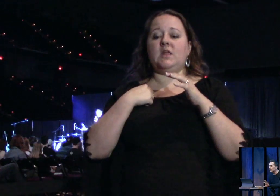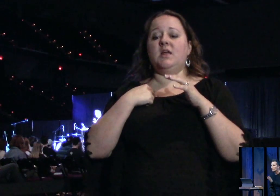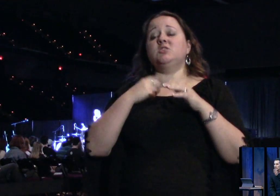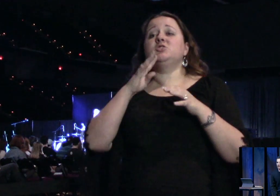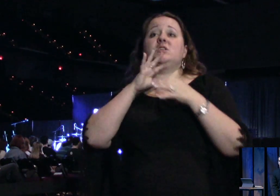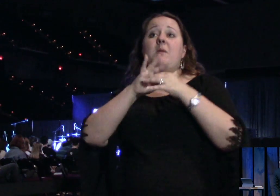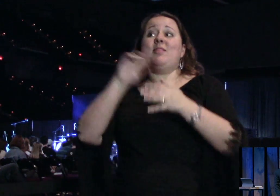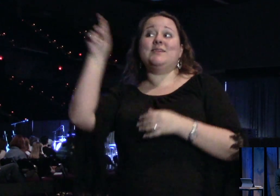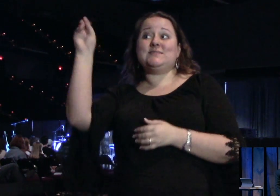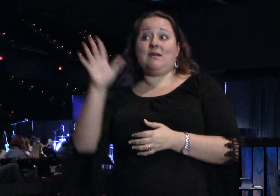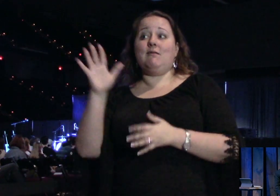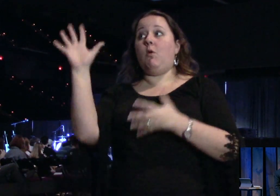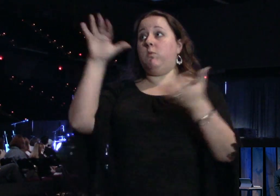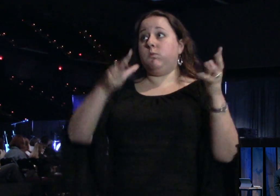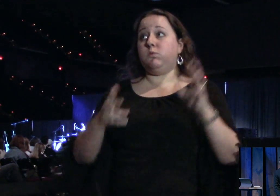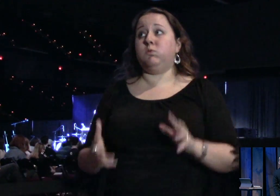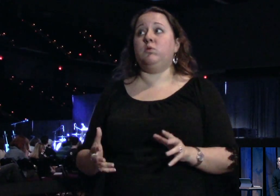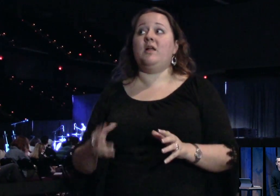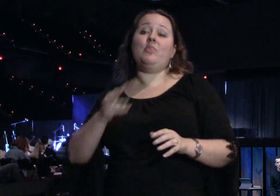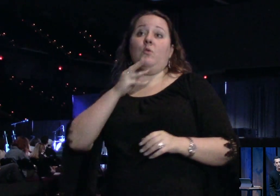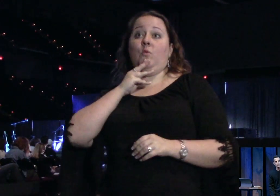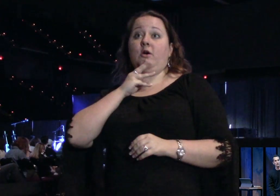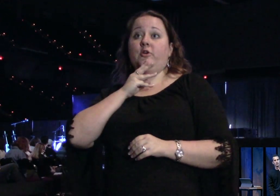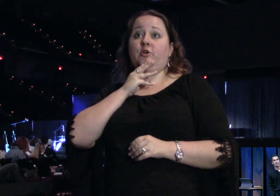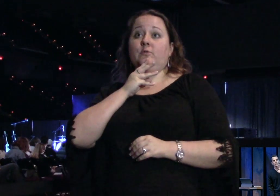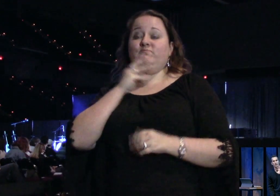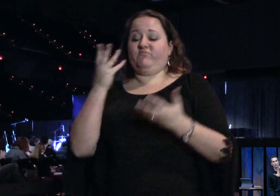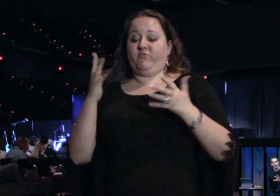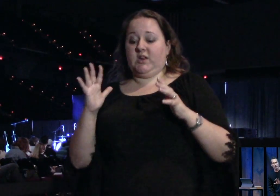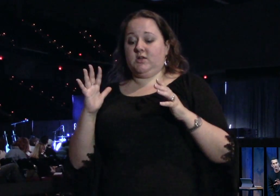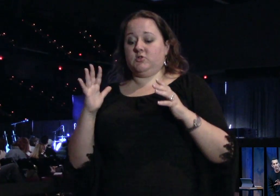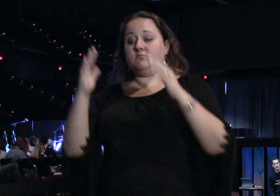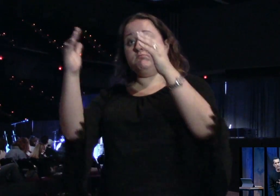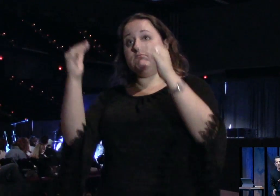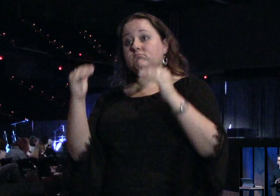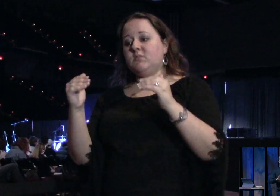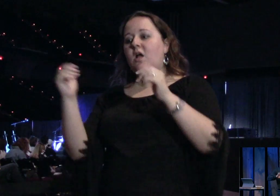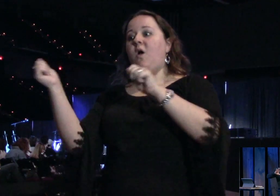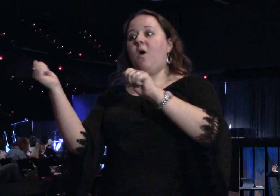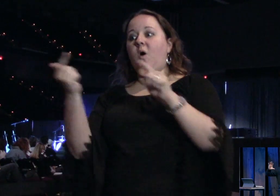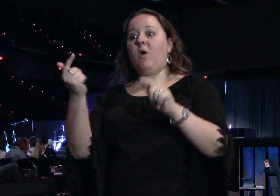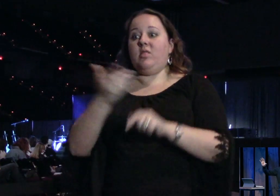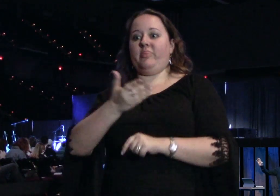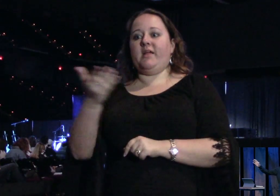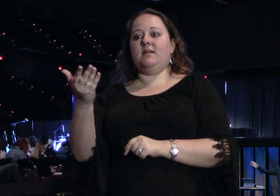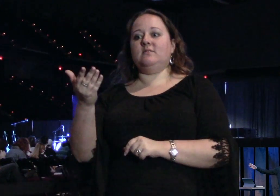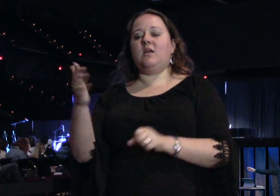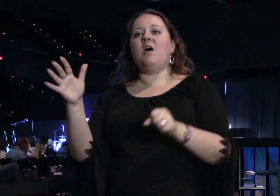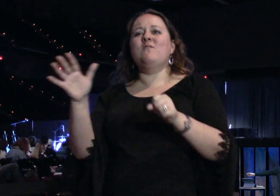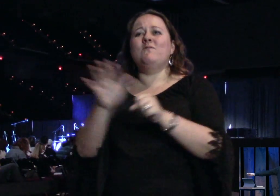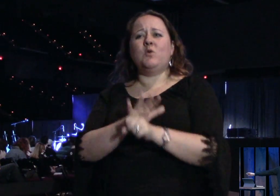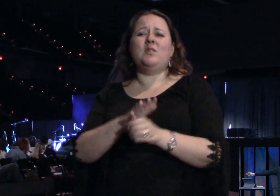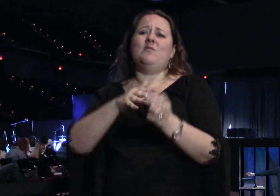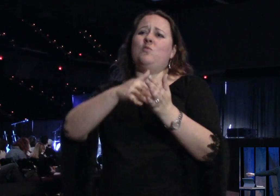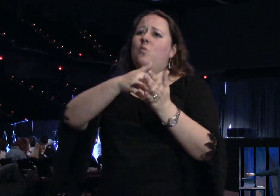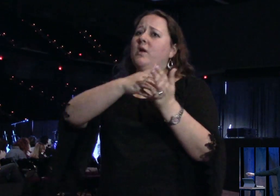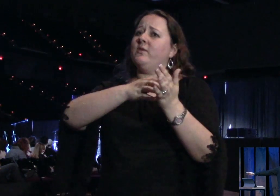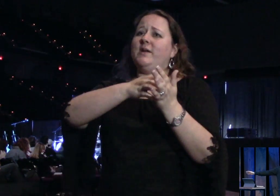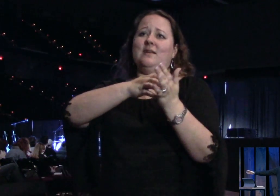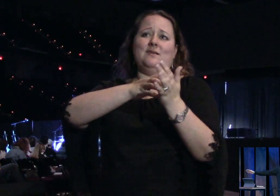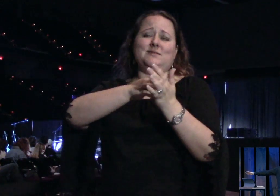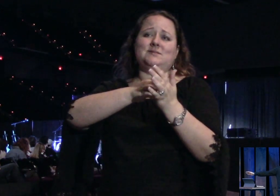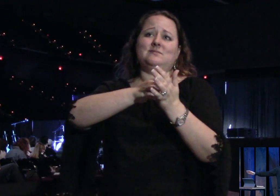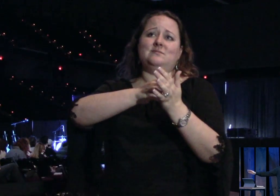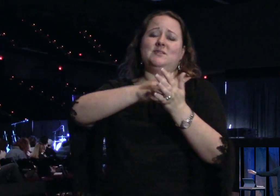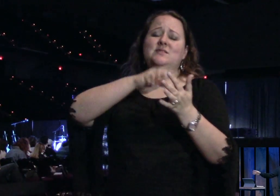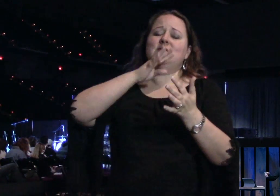subtle. After he unpacked the sun and the wind and the water, he said, all things are full